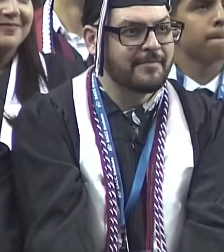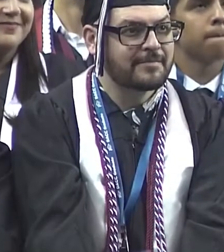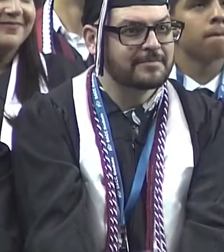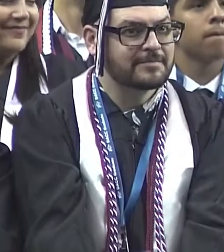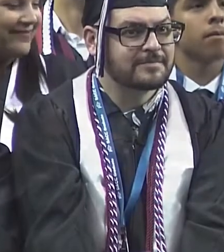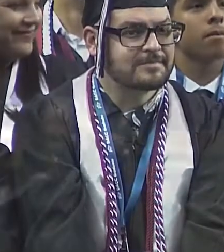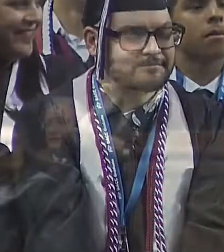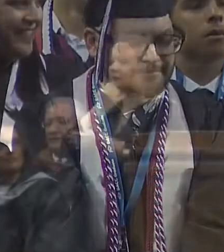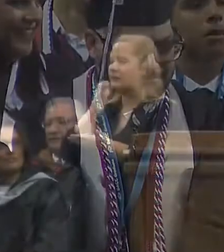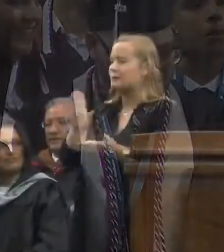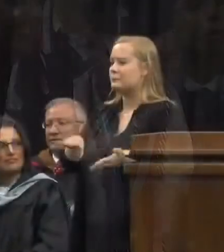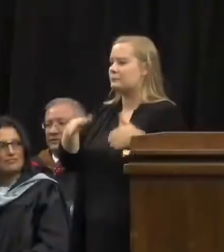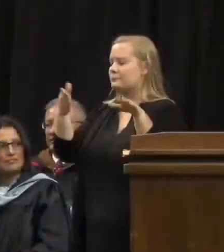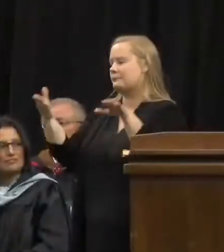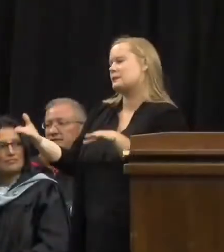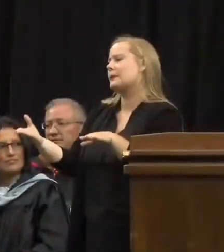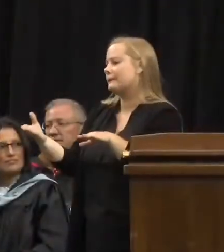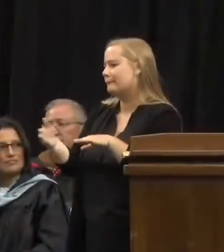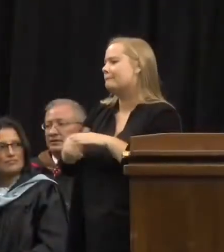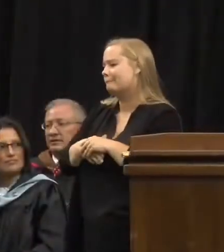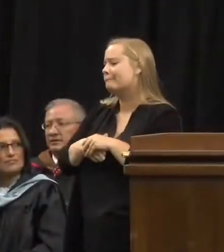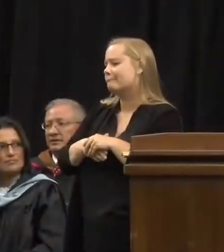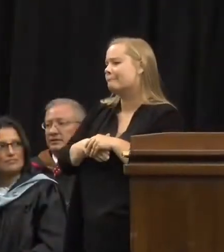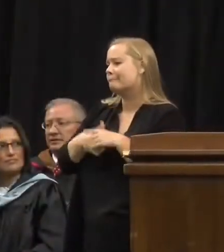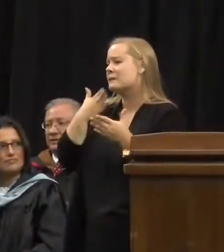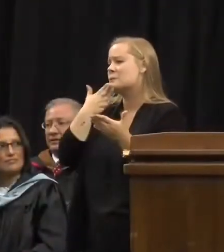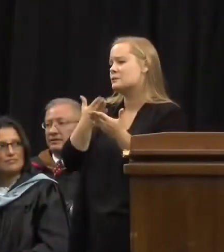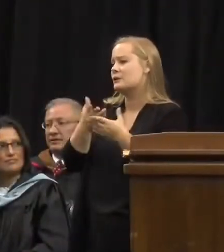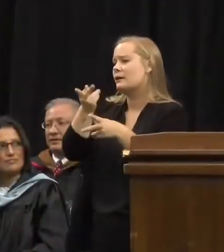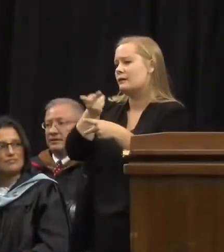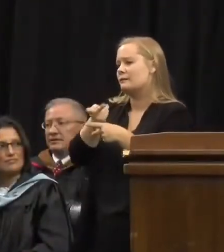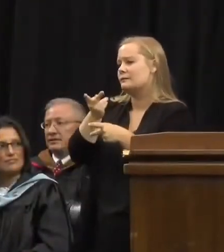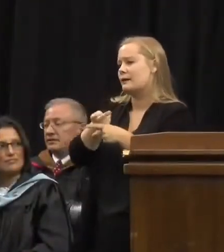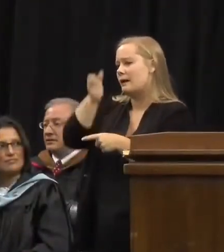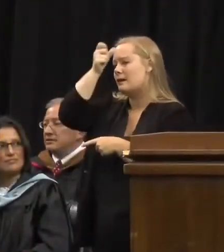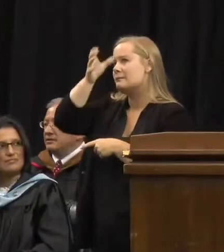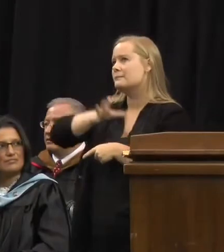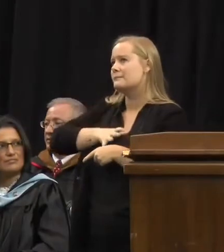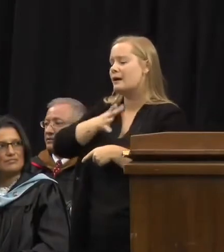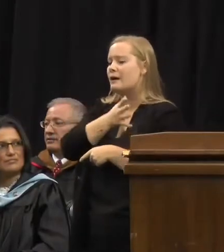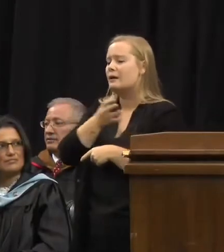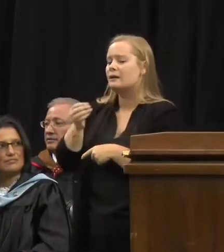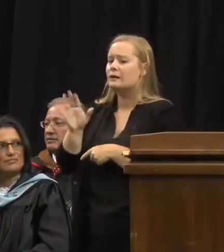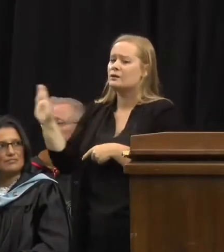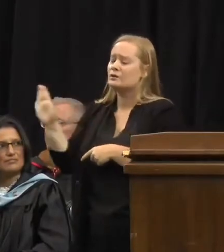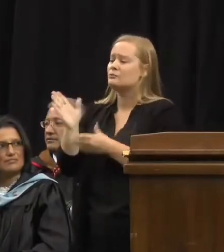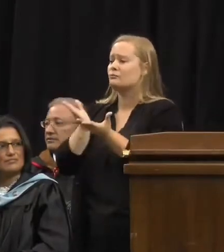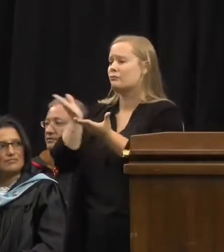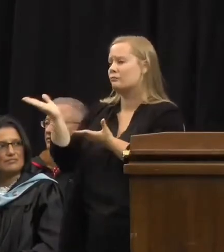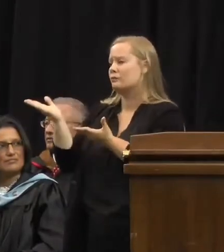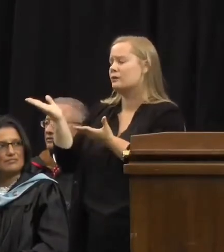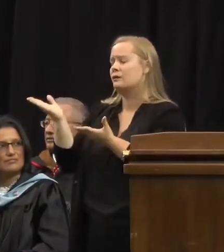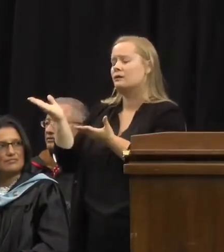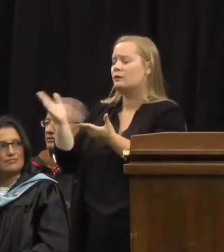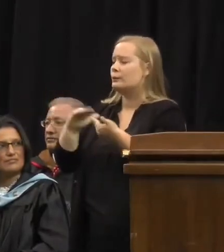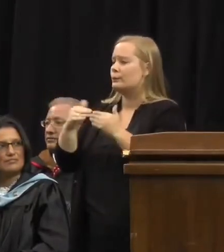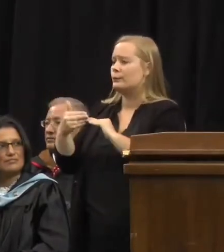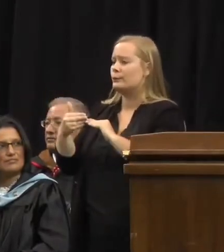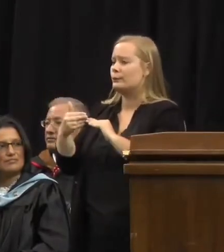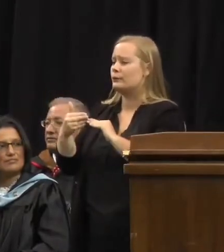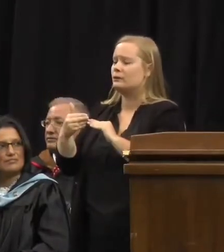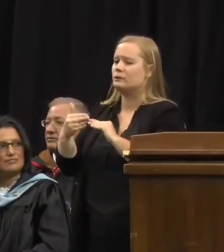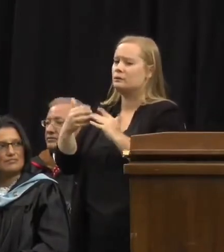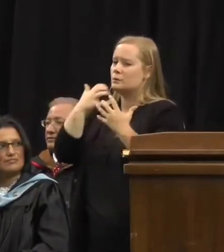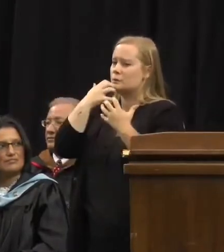suddenly passed away. He was a good and kind man, and at his service, the community filled to